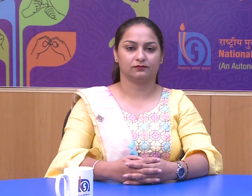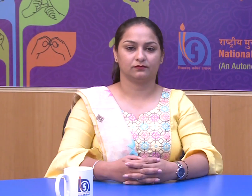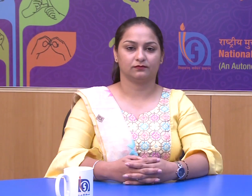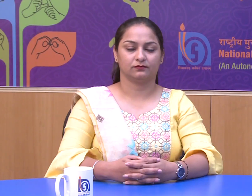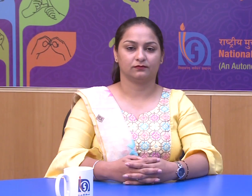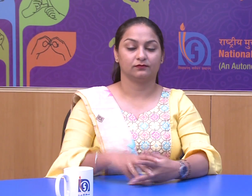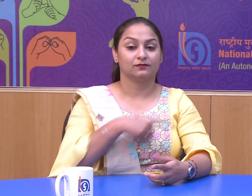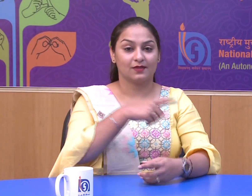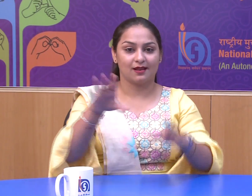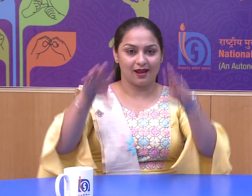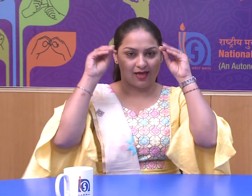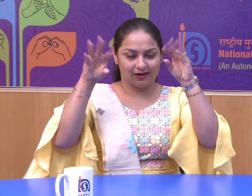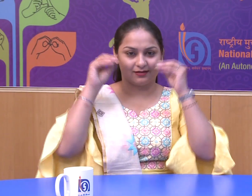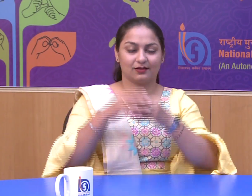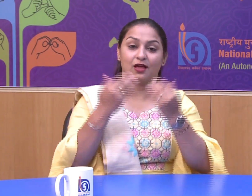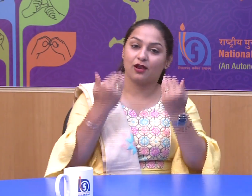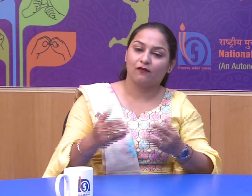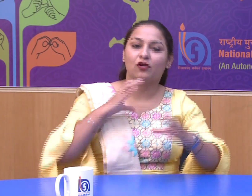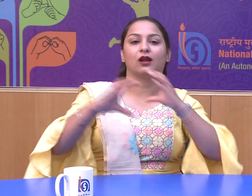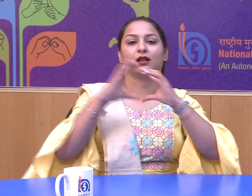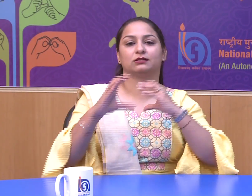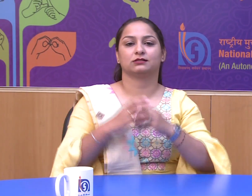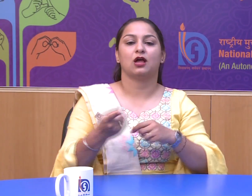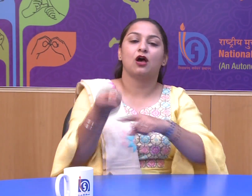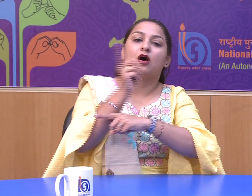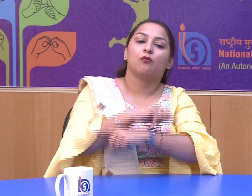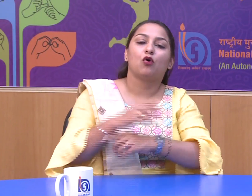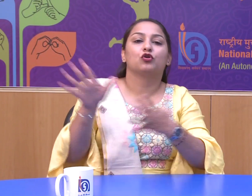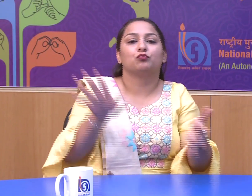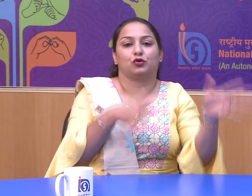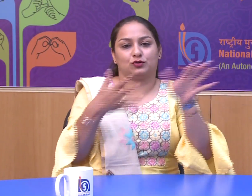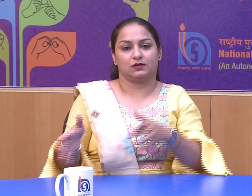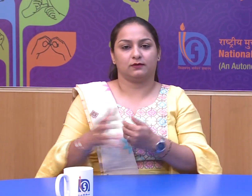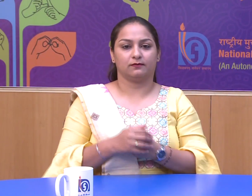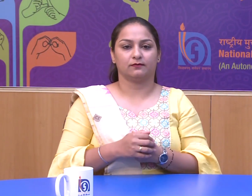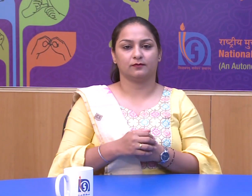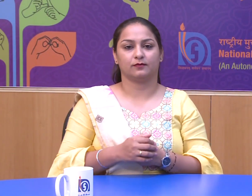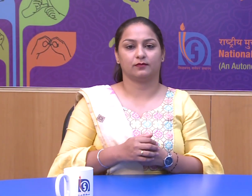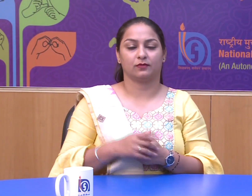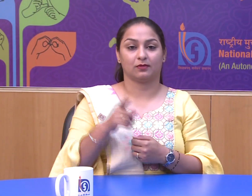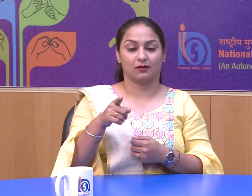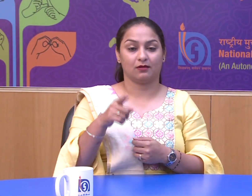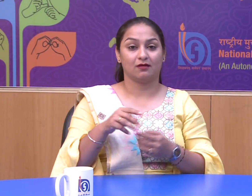Dear learners, now we will discuss about music. The Mughal